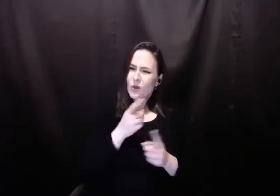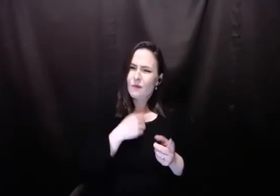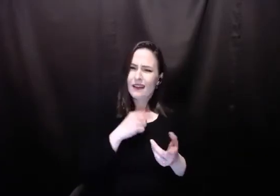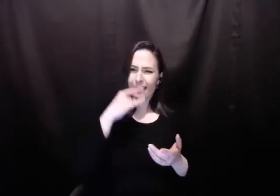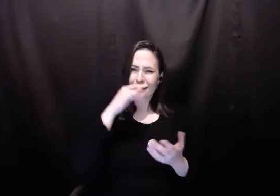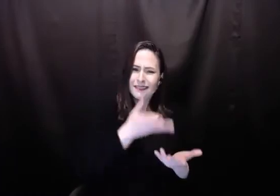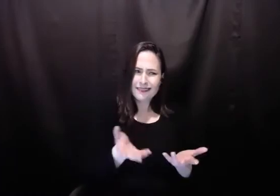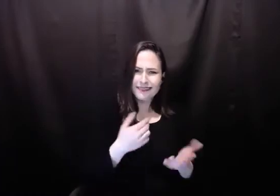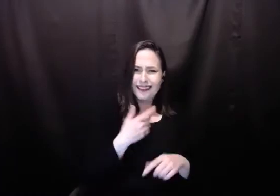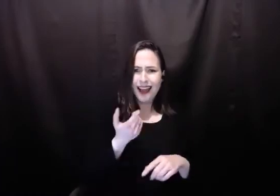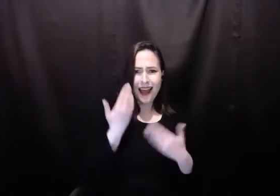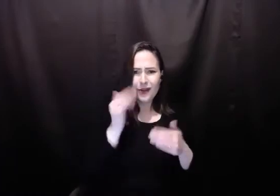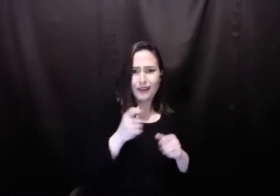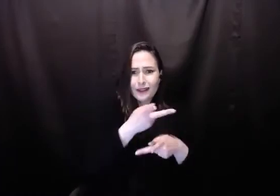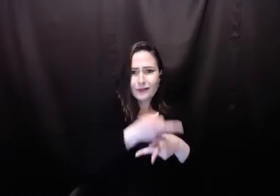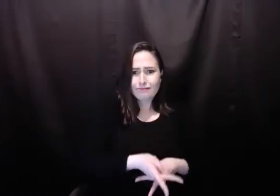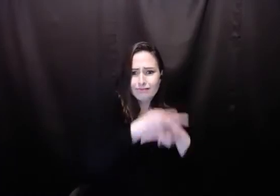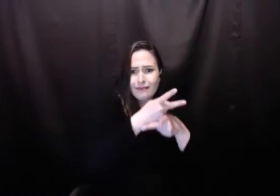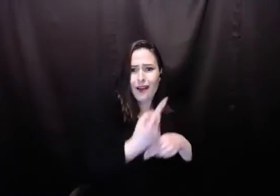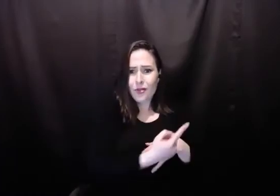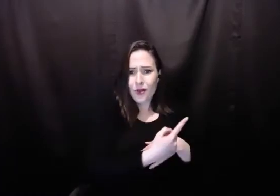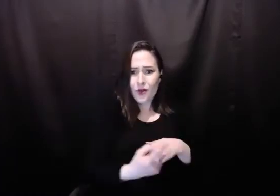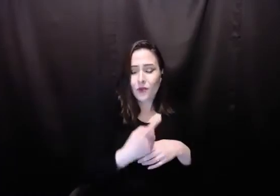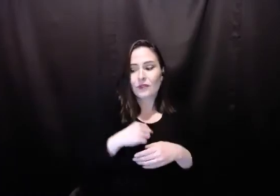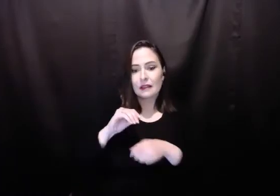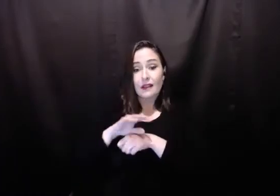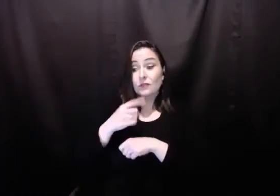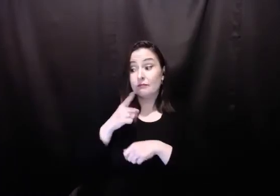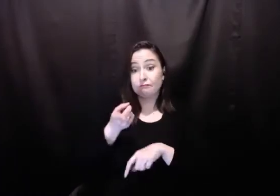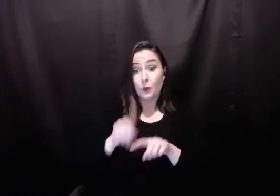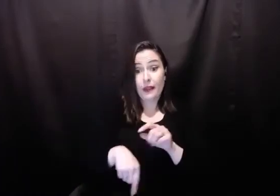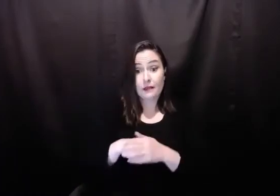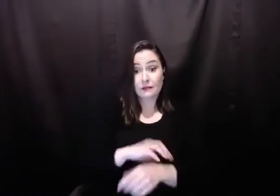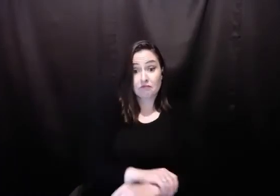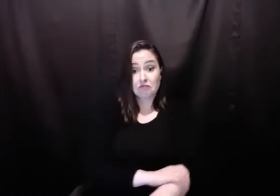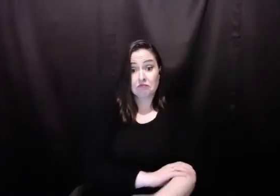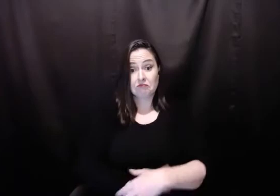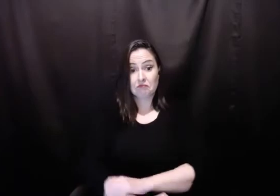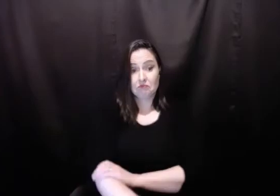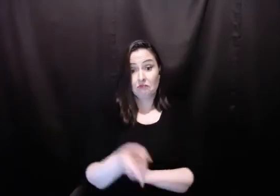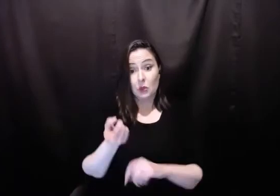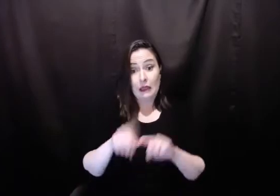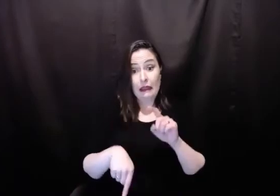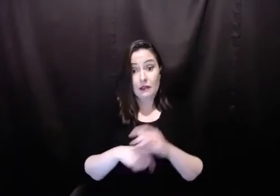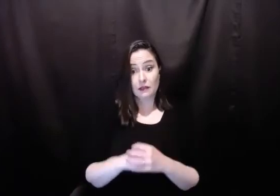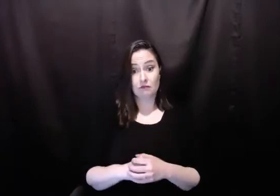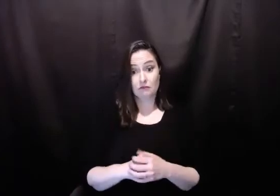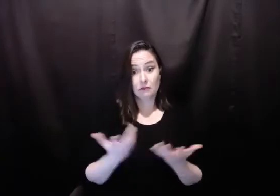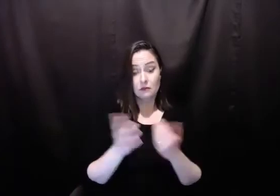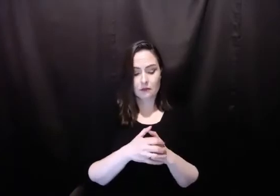understaffed. Best thing anybody ever said to me. If somebody had said to me, try harder, do this,